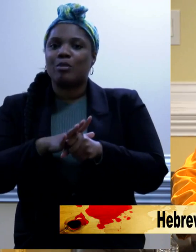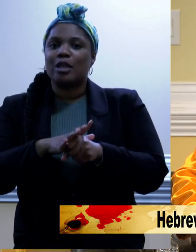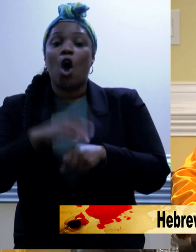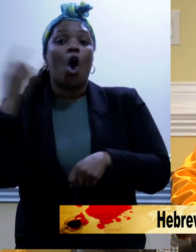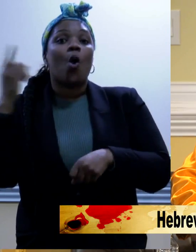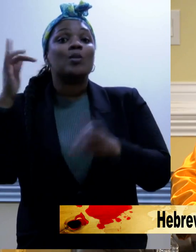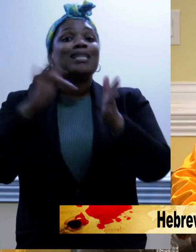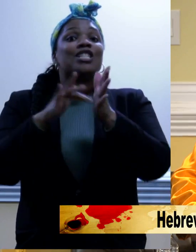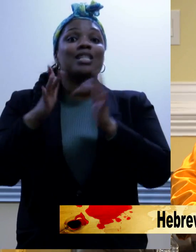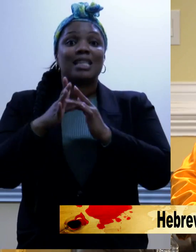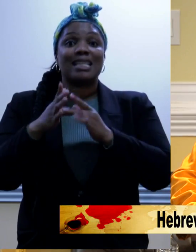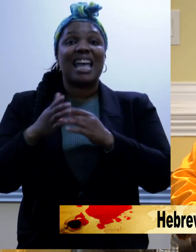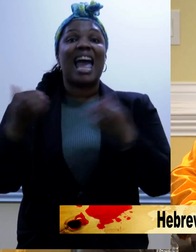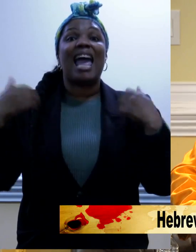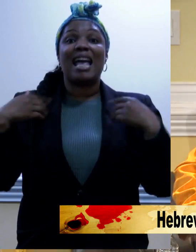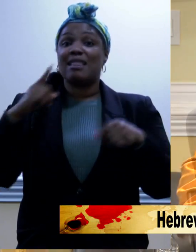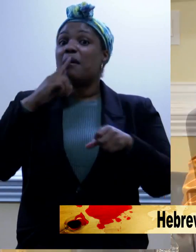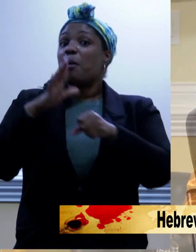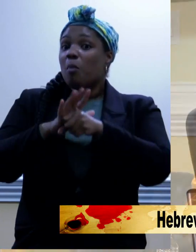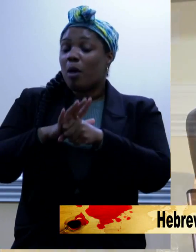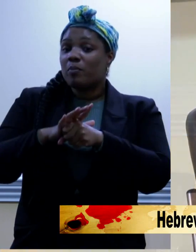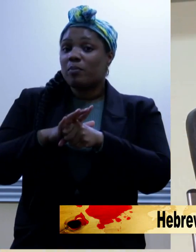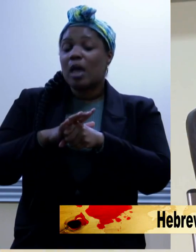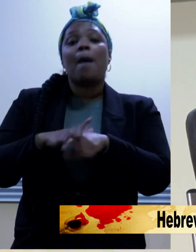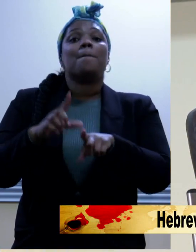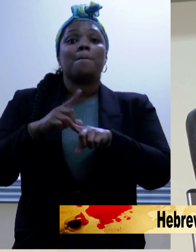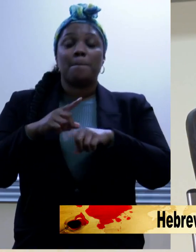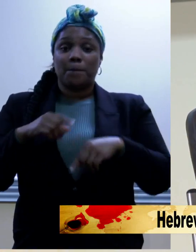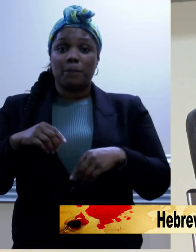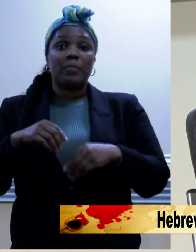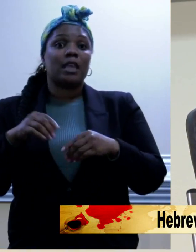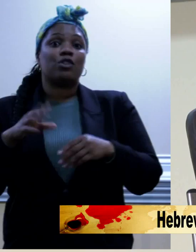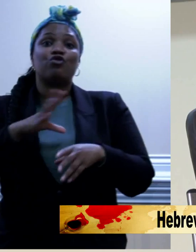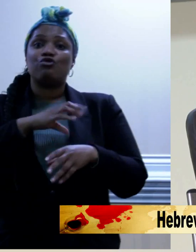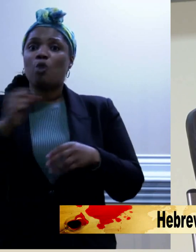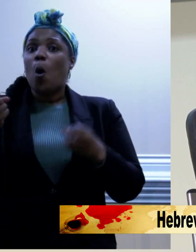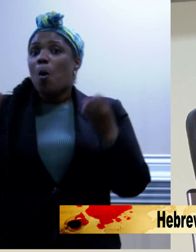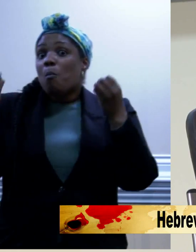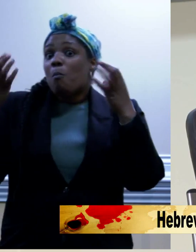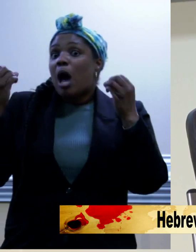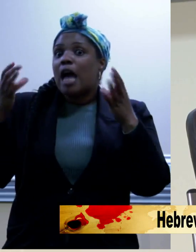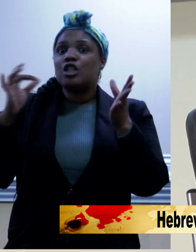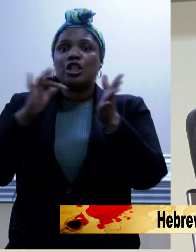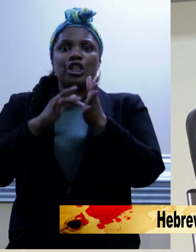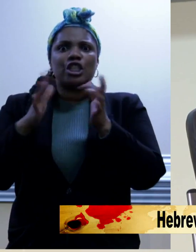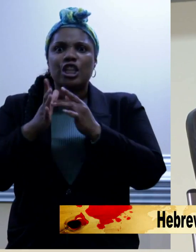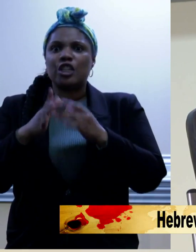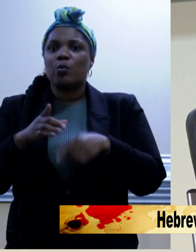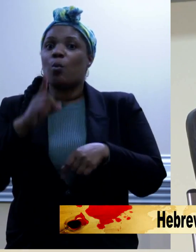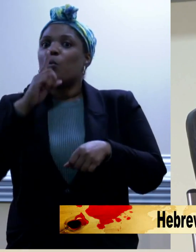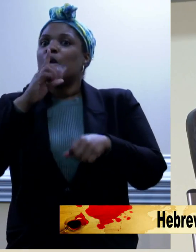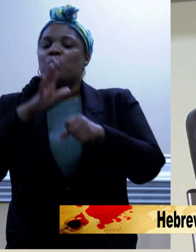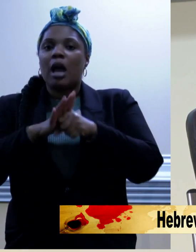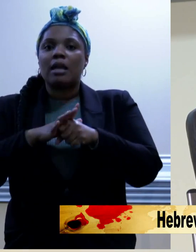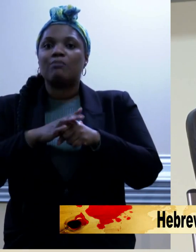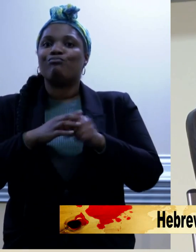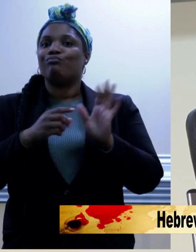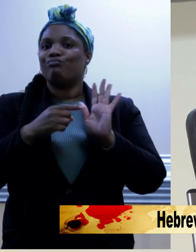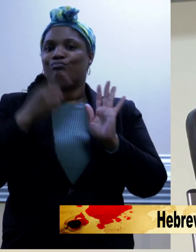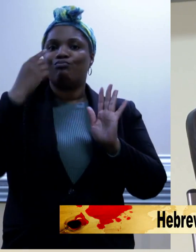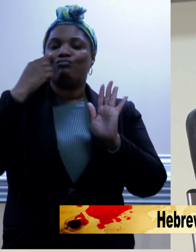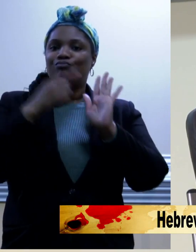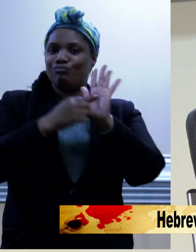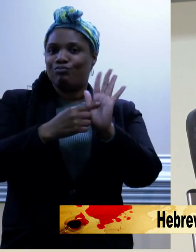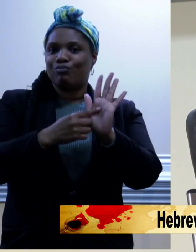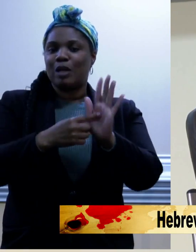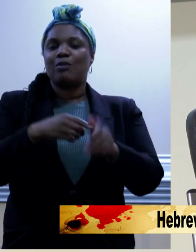order of Melchizedek. So yes. Go ahead. By so much was Jesus made a surety of a better testament. He was a better